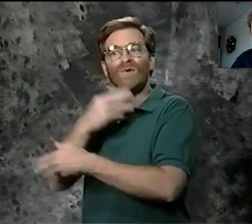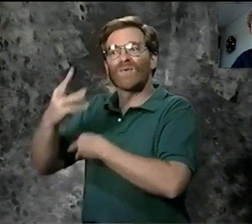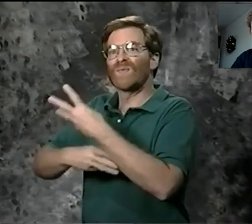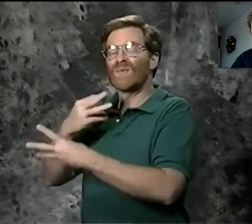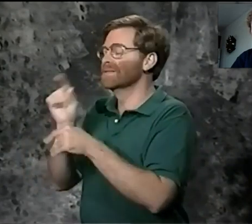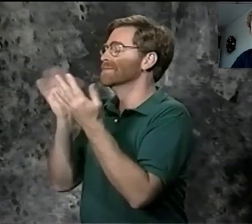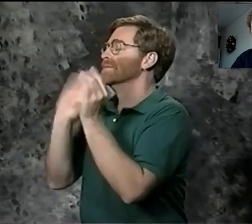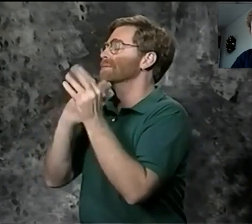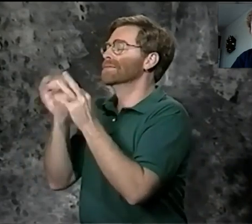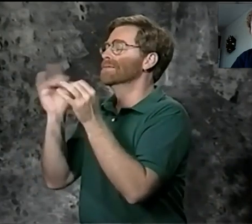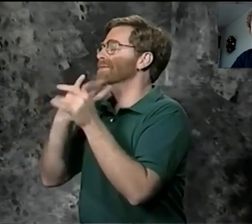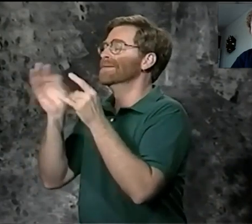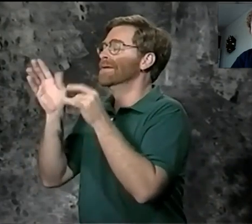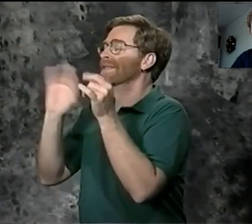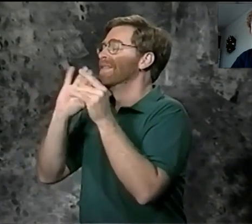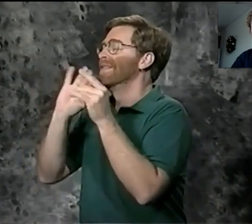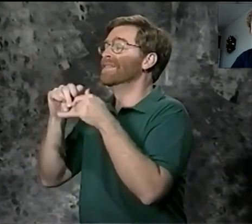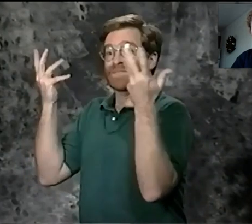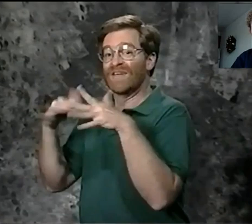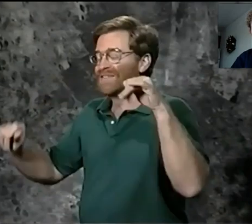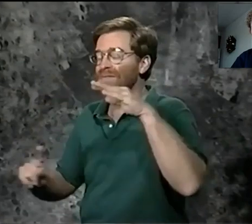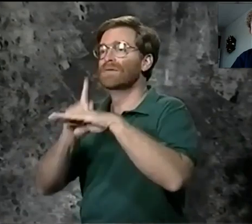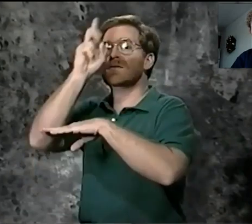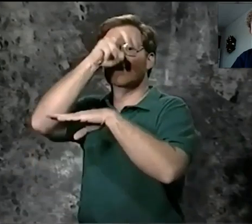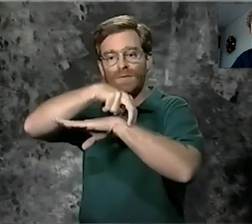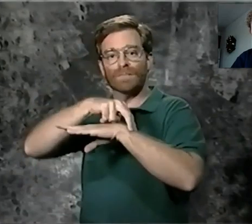It feels like a whole new world whenever you got off that train.